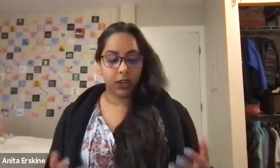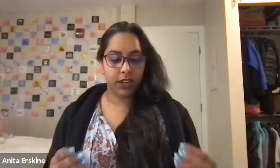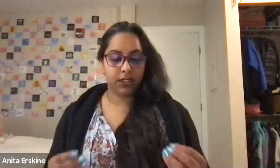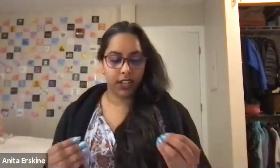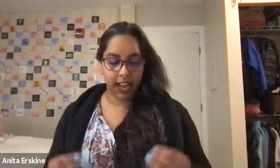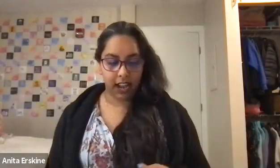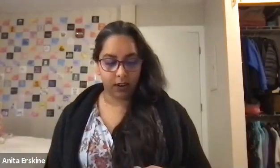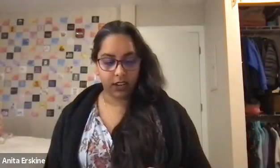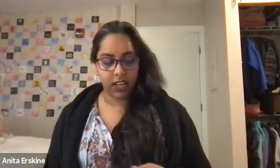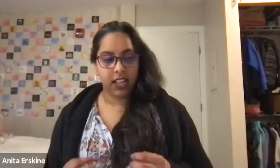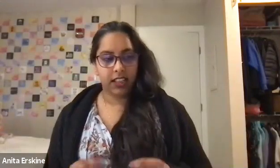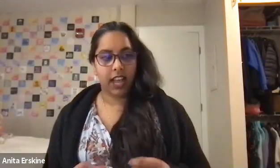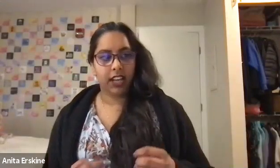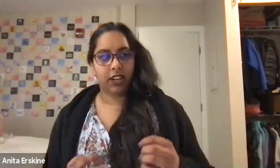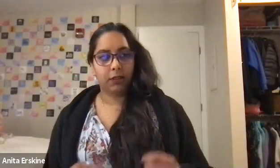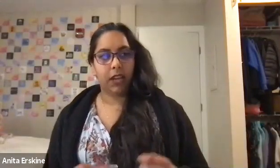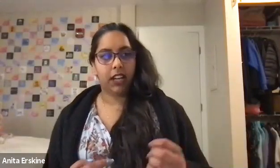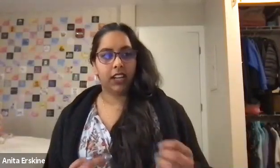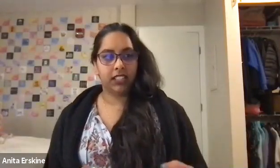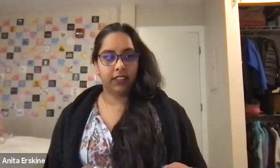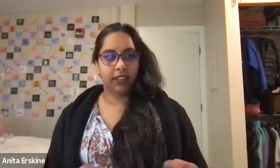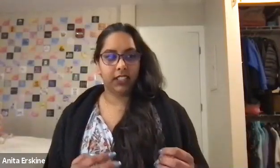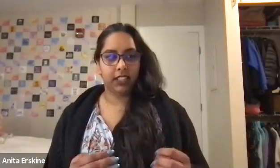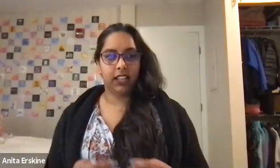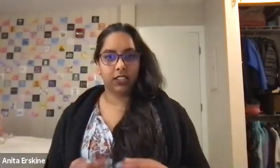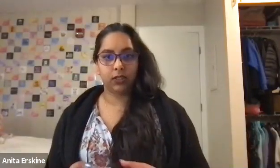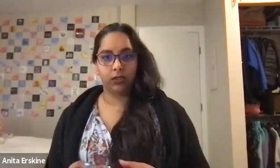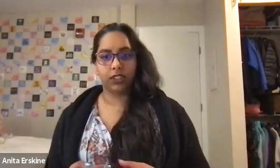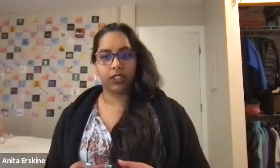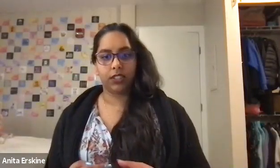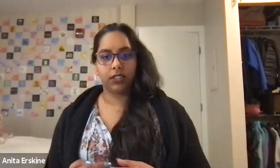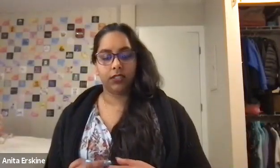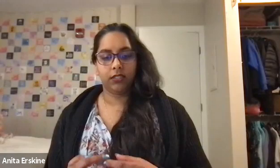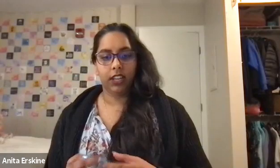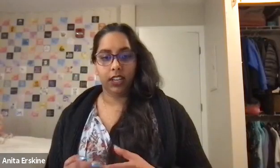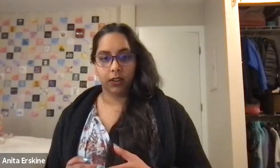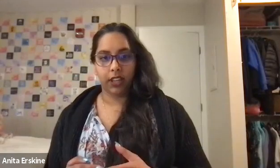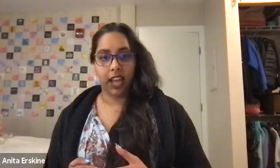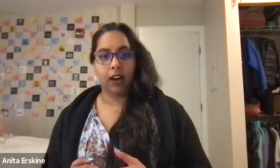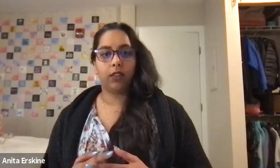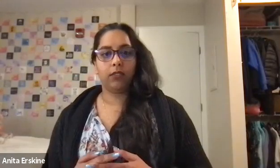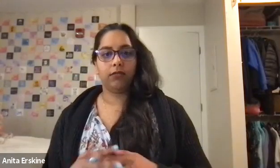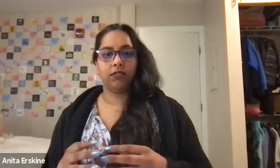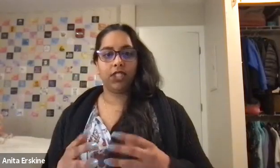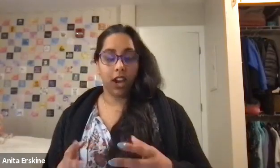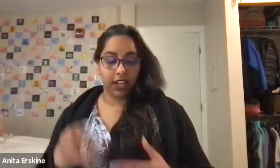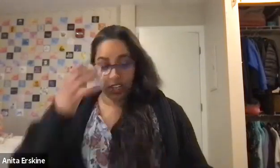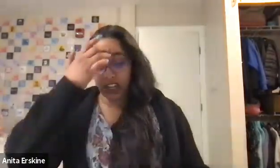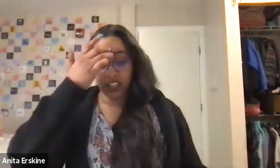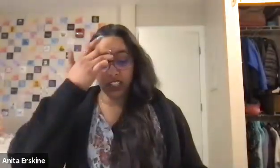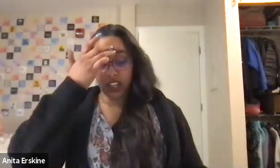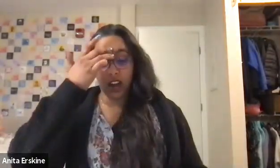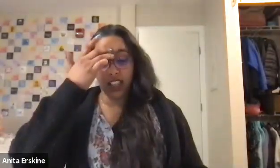What could we do now that could make a difference in schools here without